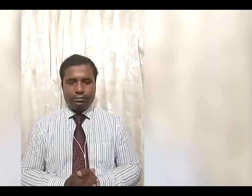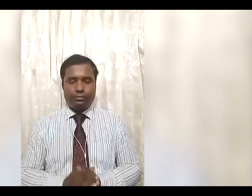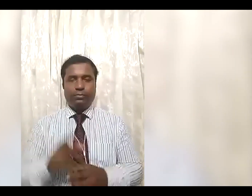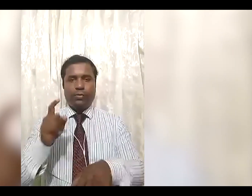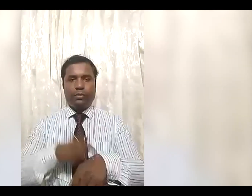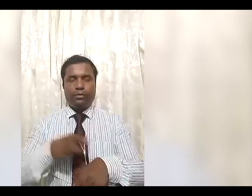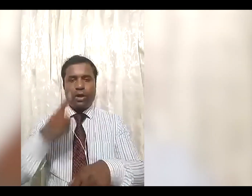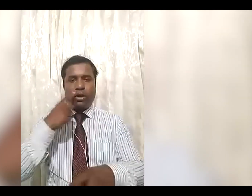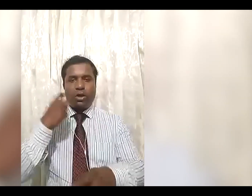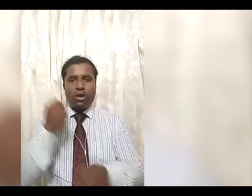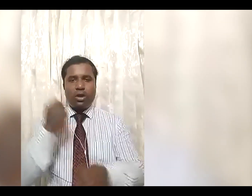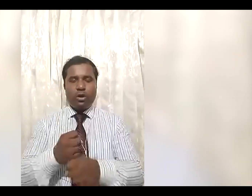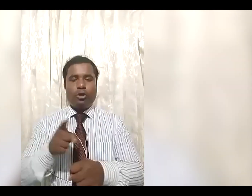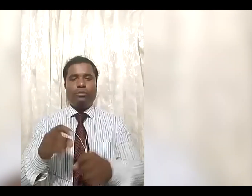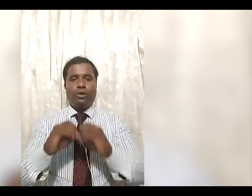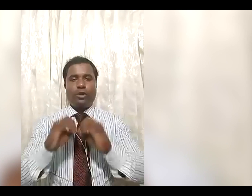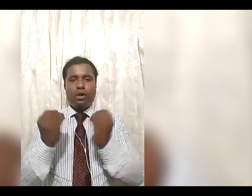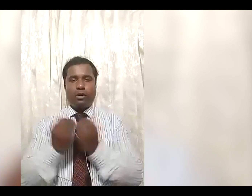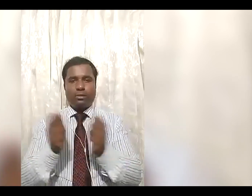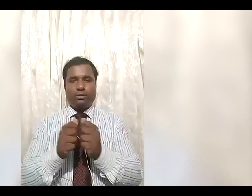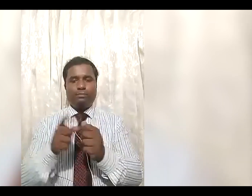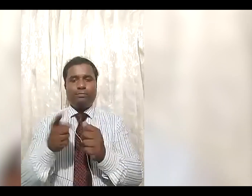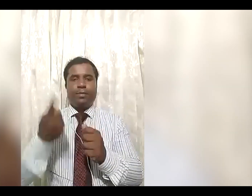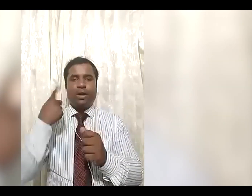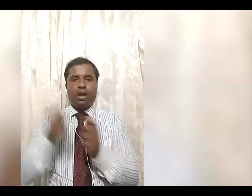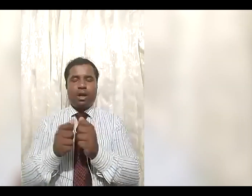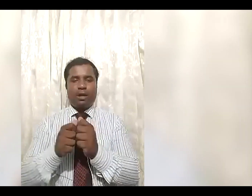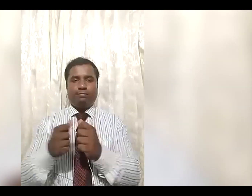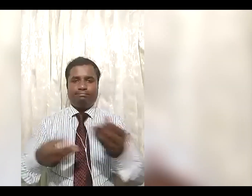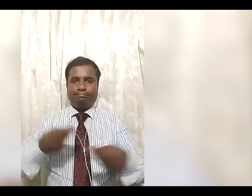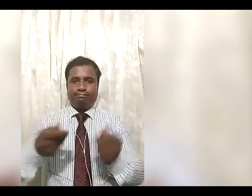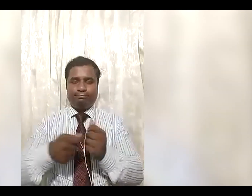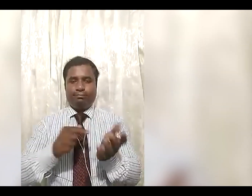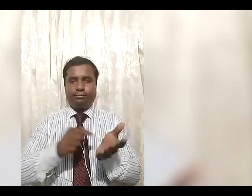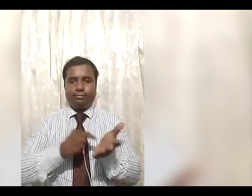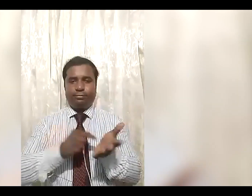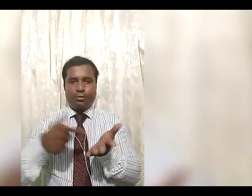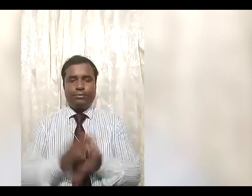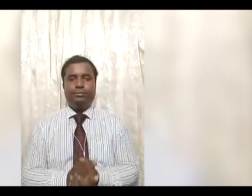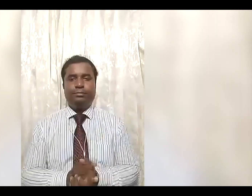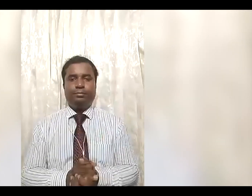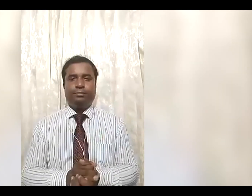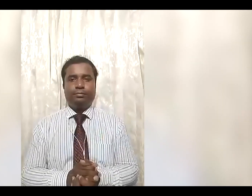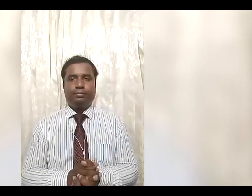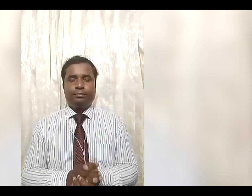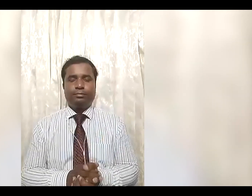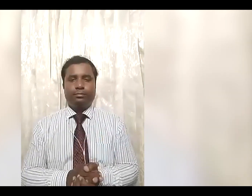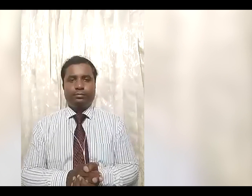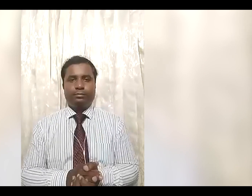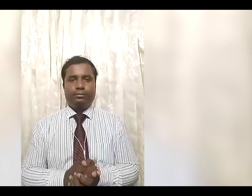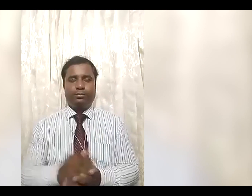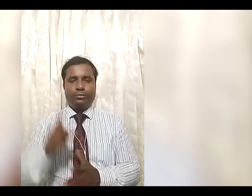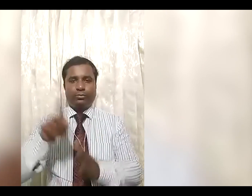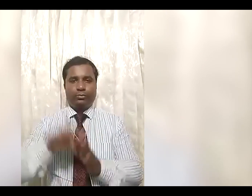government organizations and buildings and public transportation. Title 3 is on reasonable accommodations